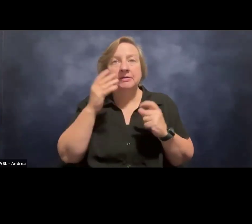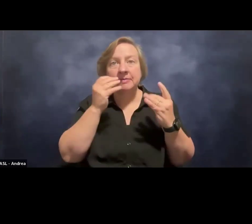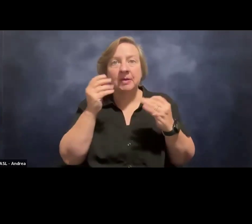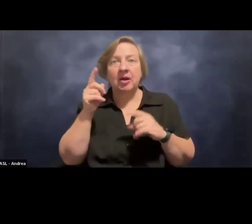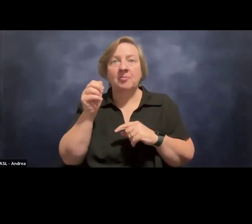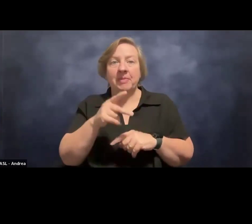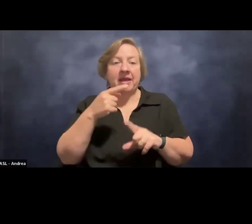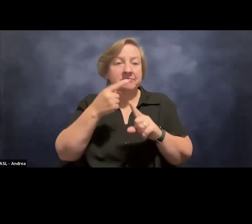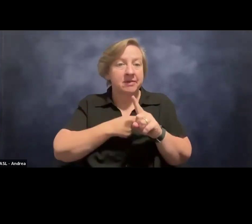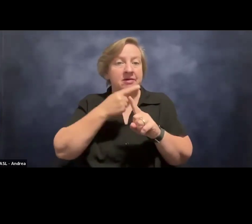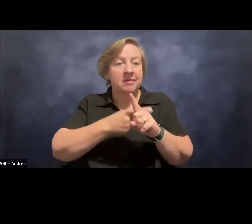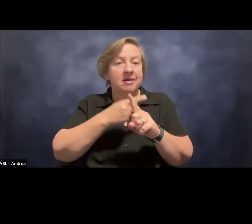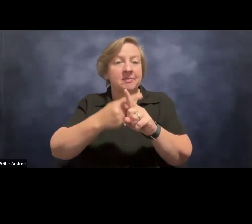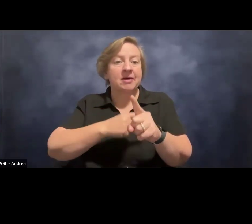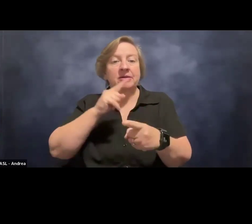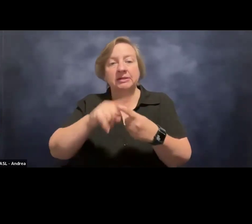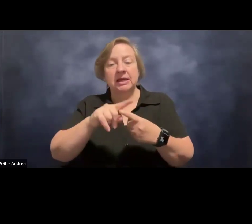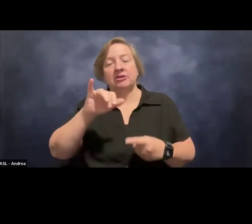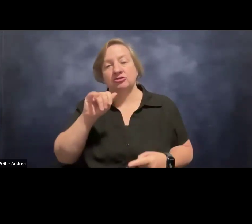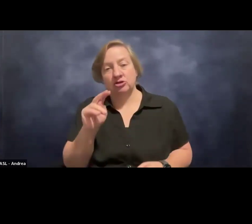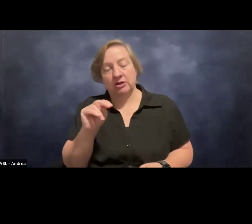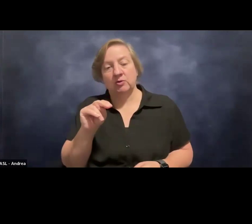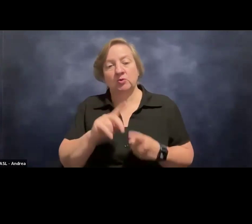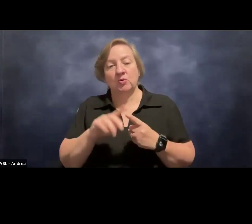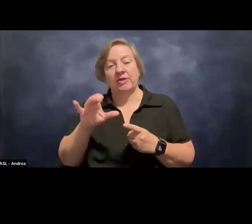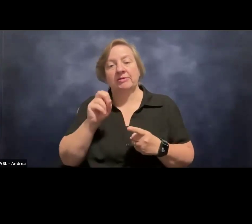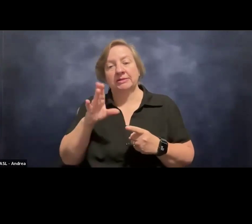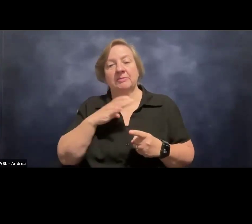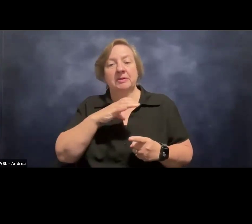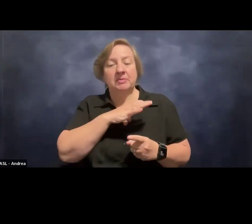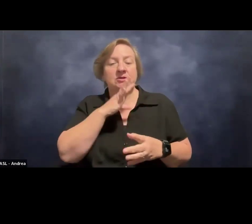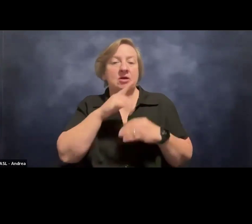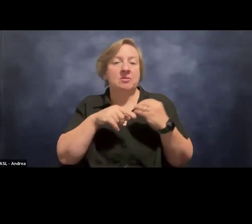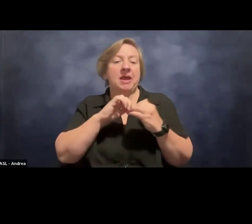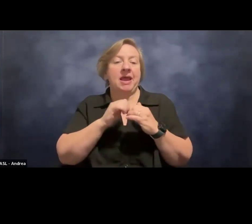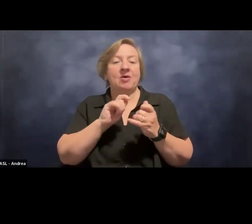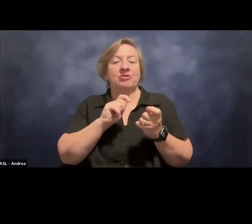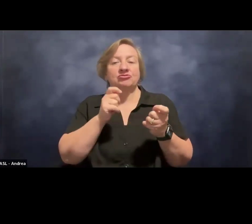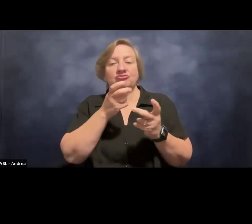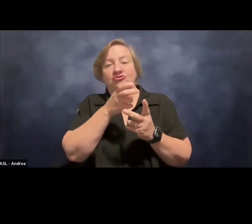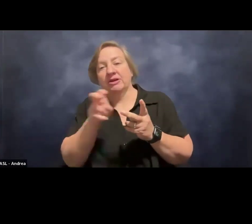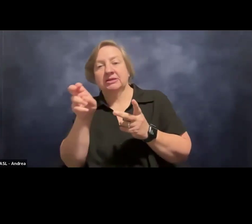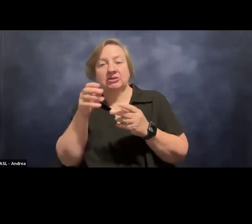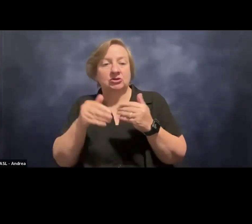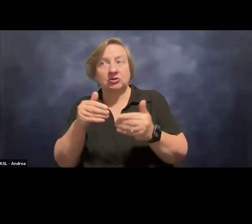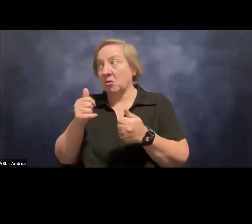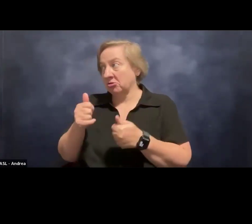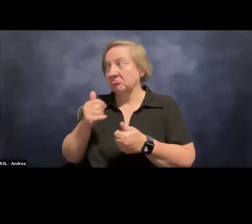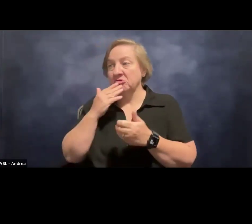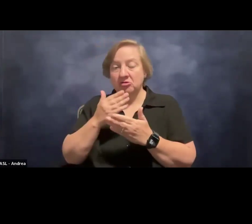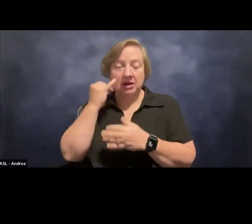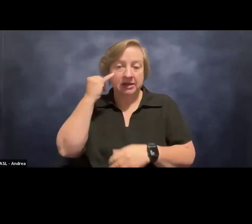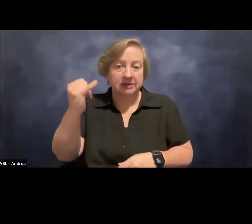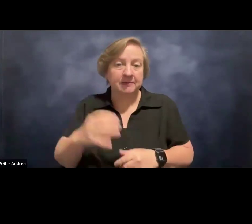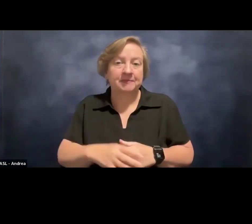basis until January to their subcommittee just to talk about how that transition is going. I was like, yeah, that's a good idea.